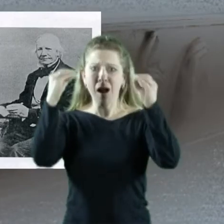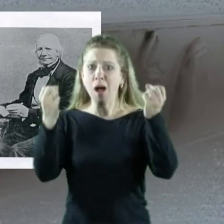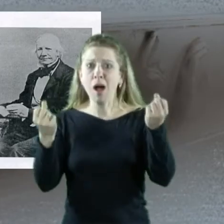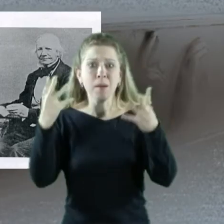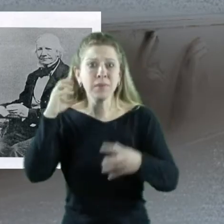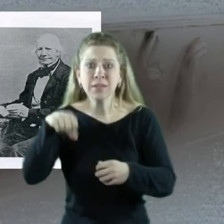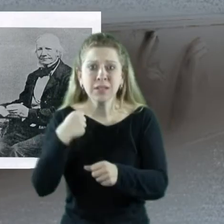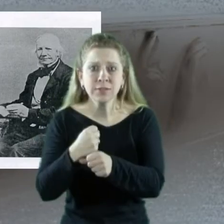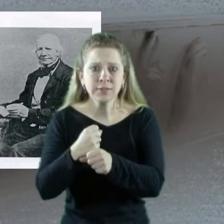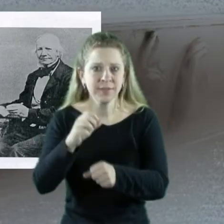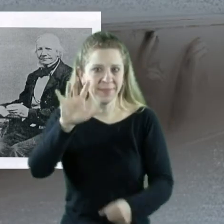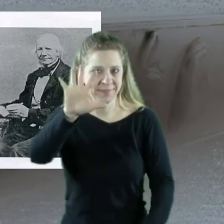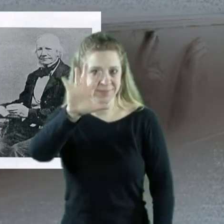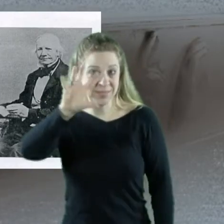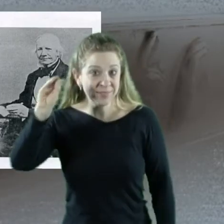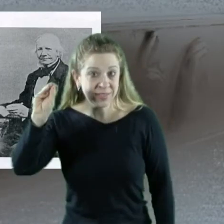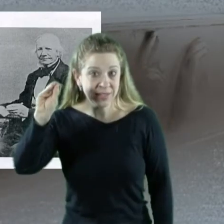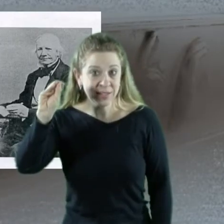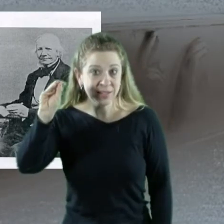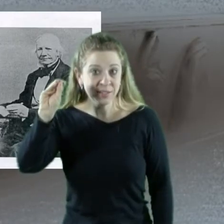Clerc taught for 50 years,